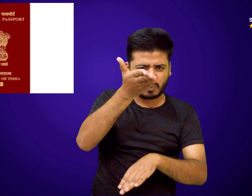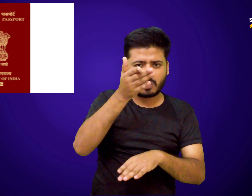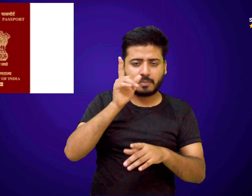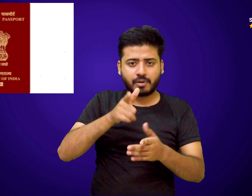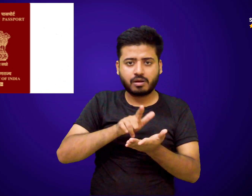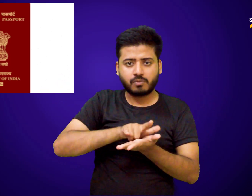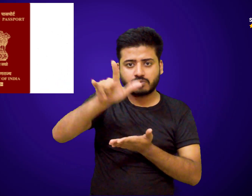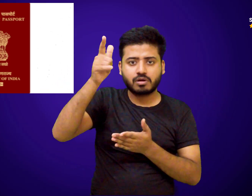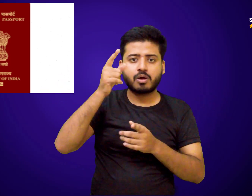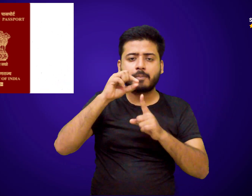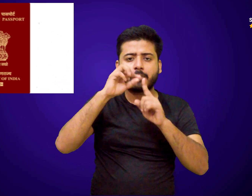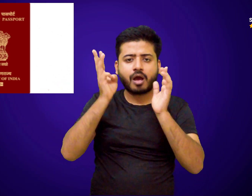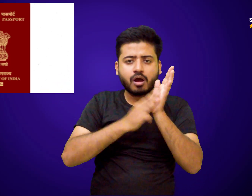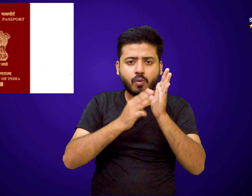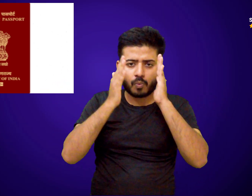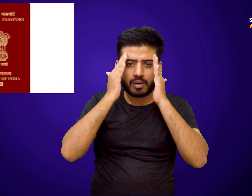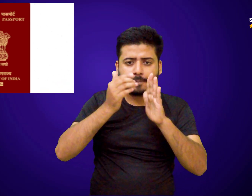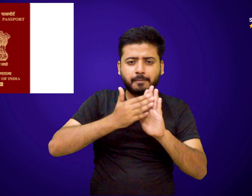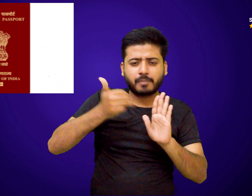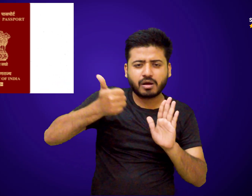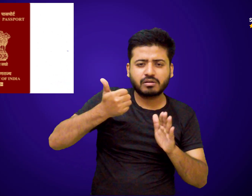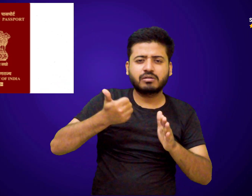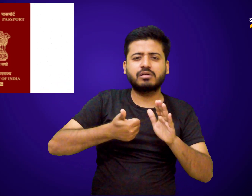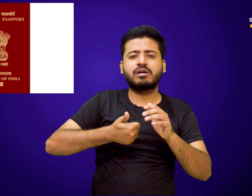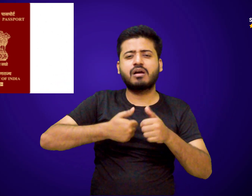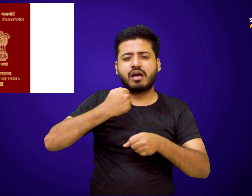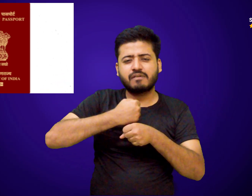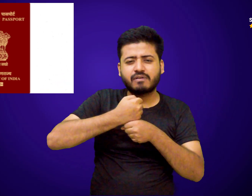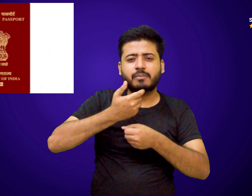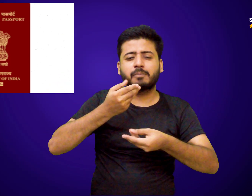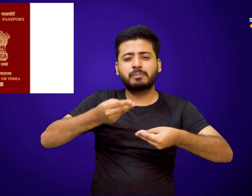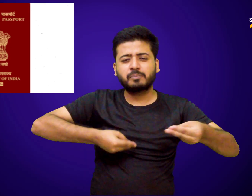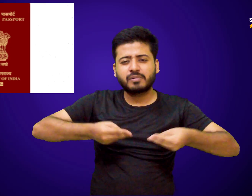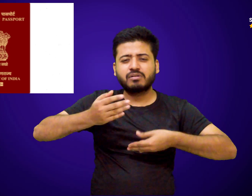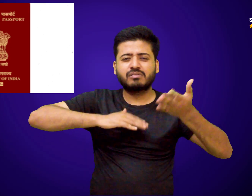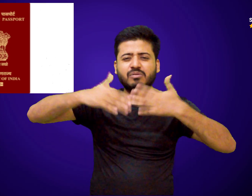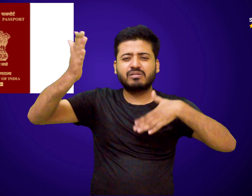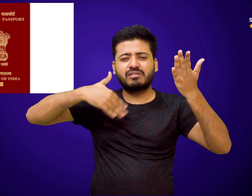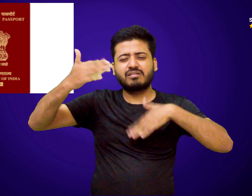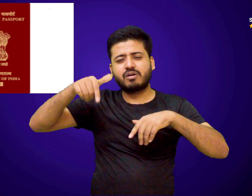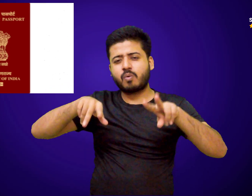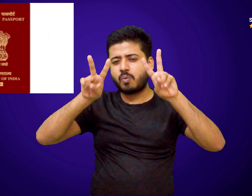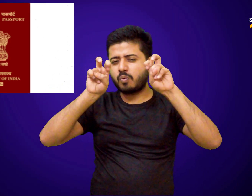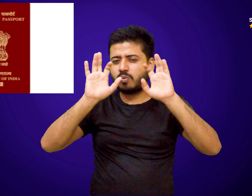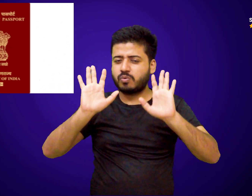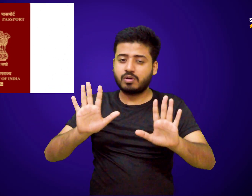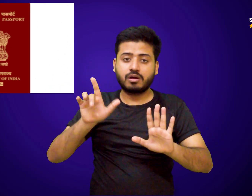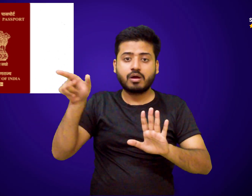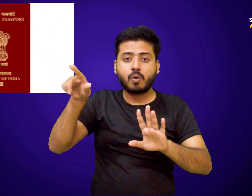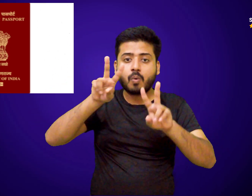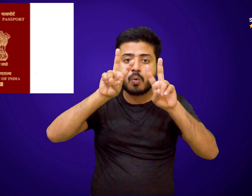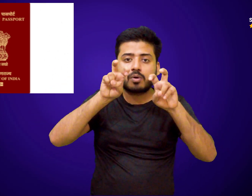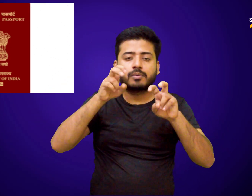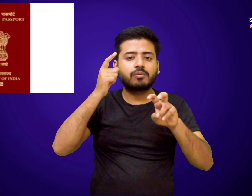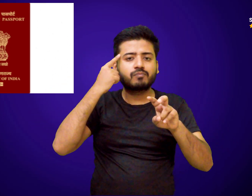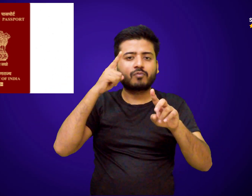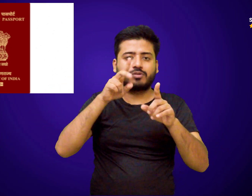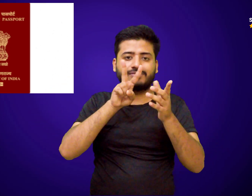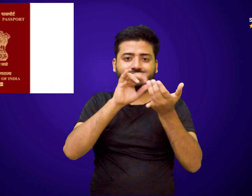bank. It must have the applicant's photo attached. It must show a recent transaction. Key differences.